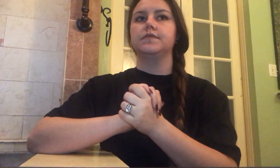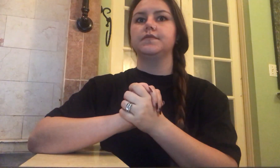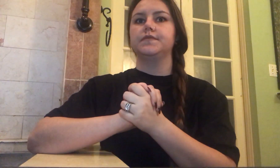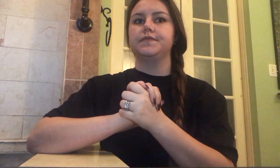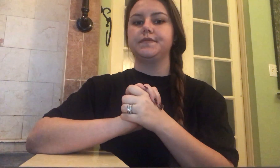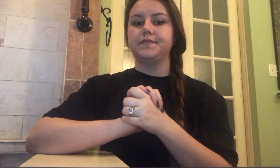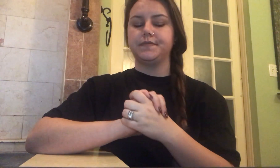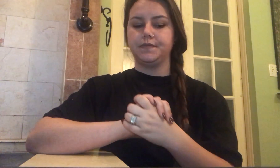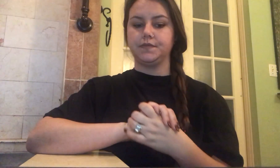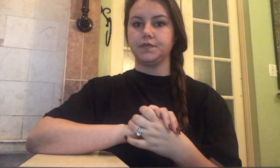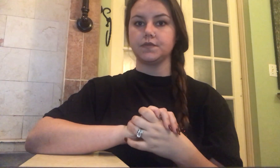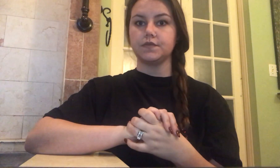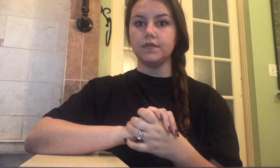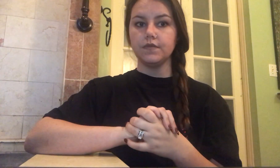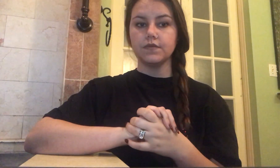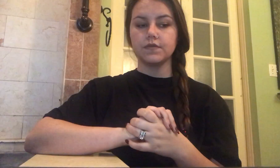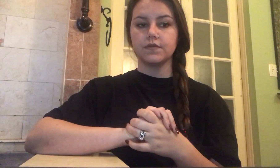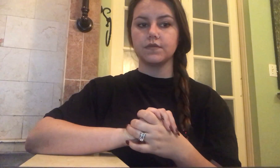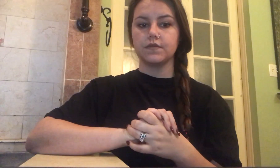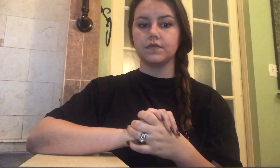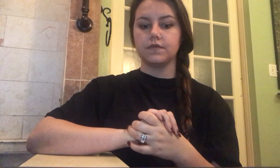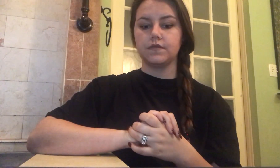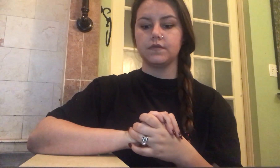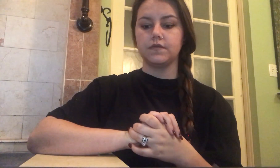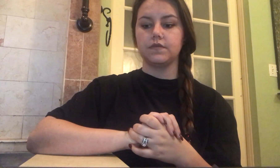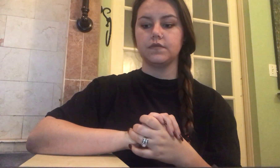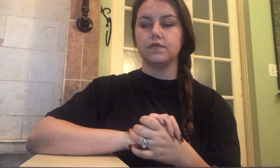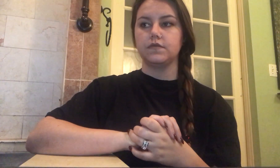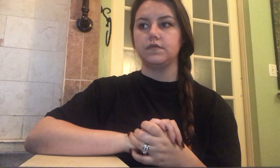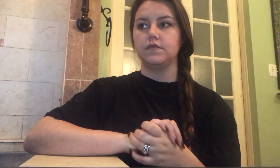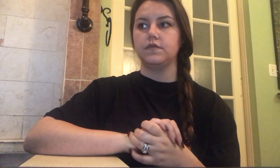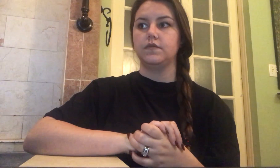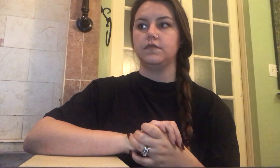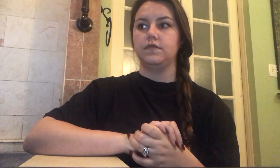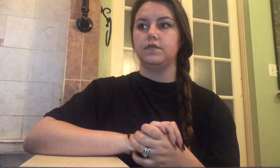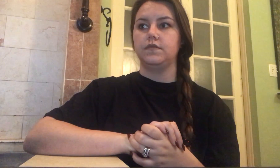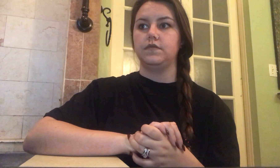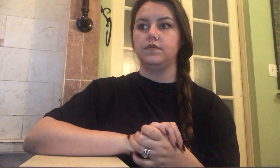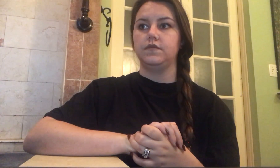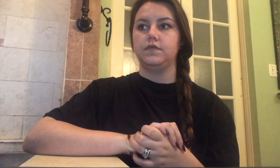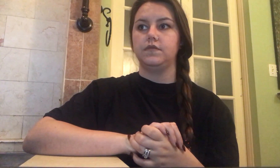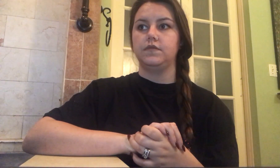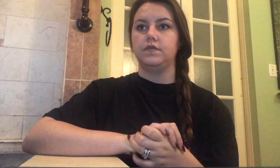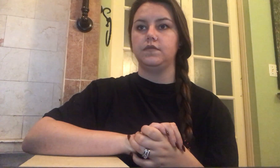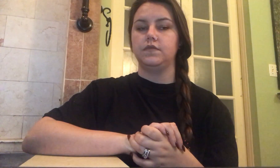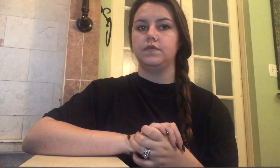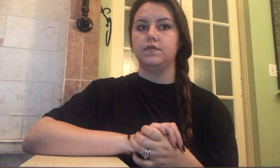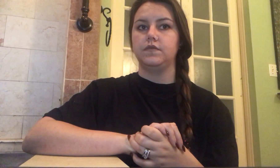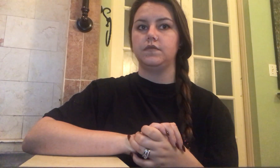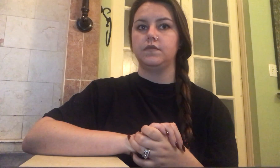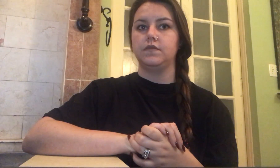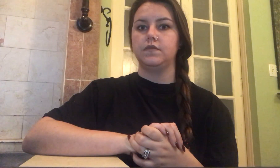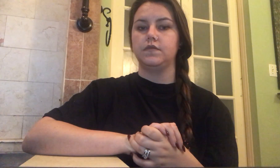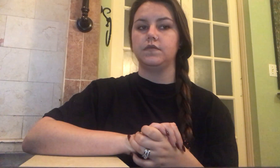fundamental existential level. You know, getting somebody from economic point 5 to point 6